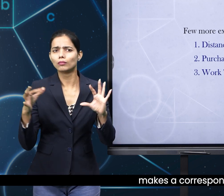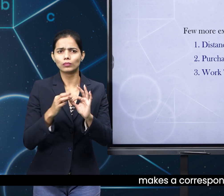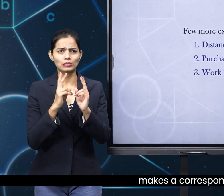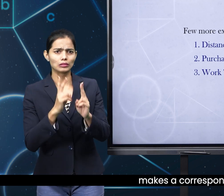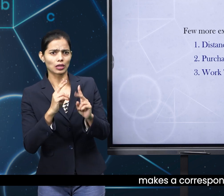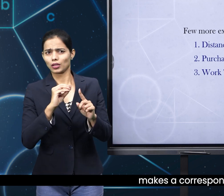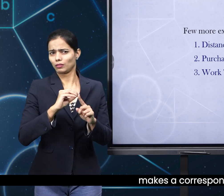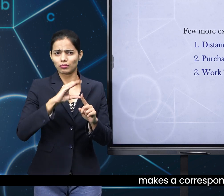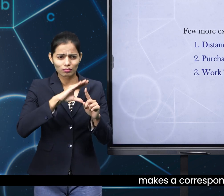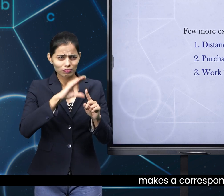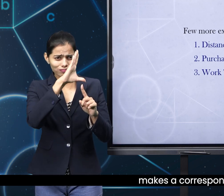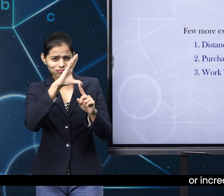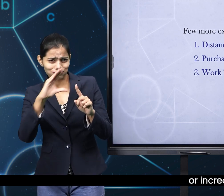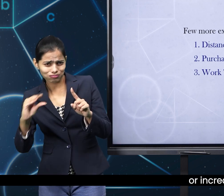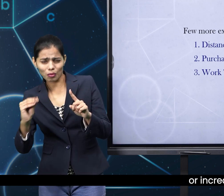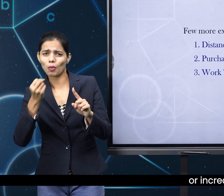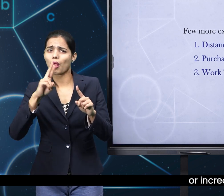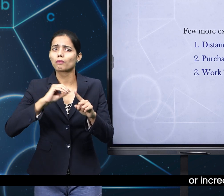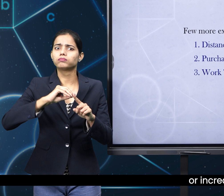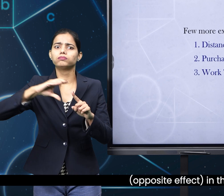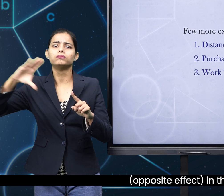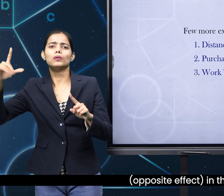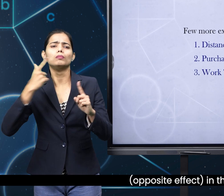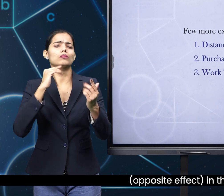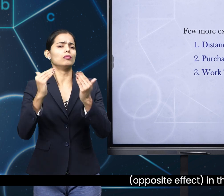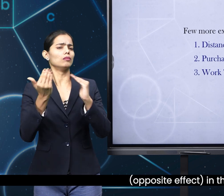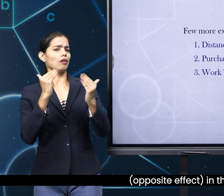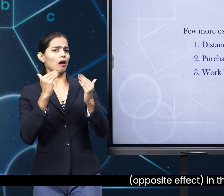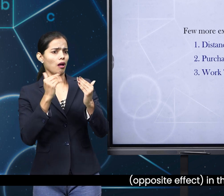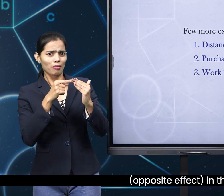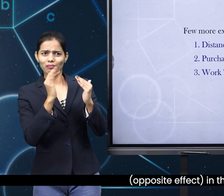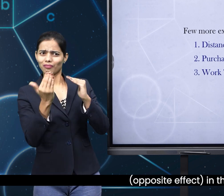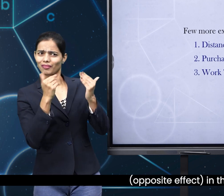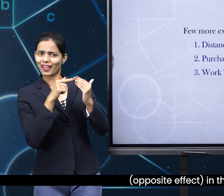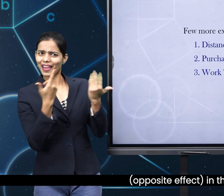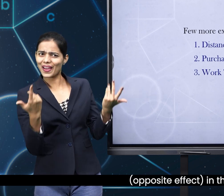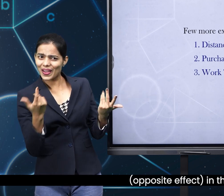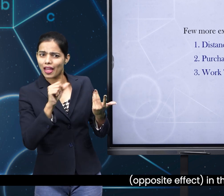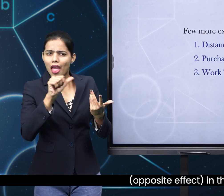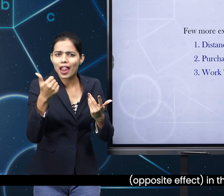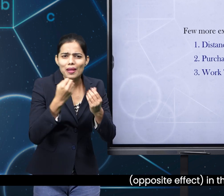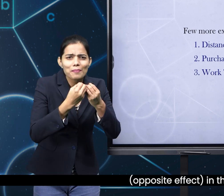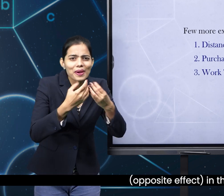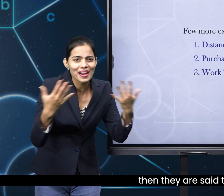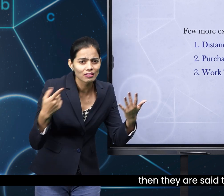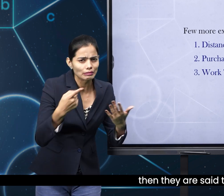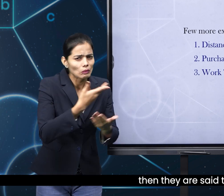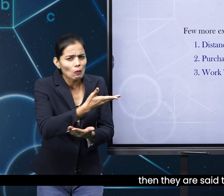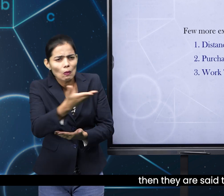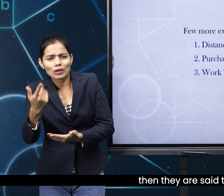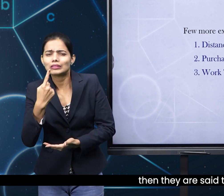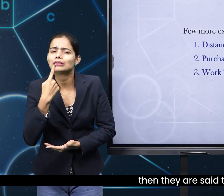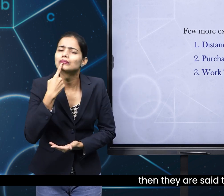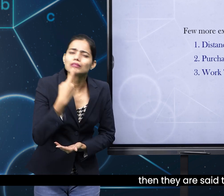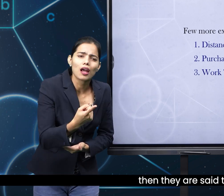a corresponding decrease or increase opposite effect in the other quantity, then they are